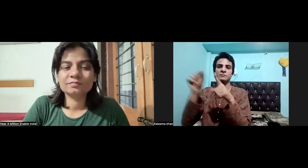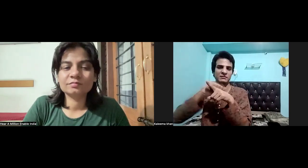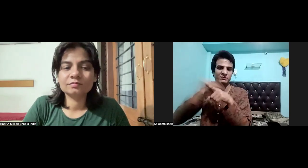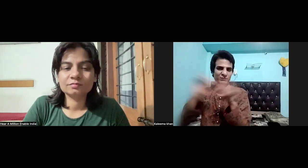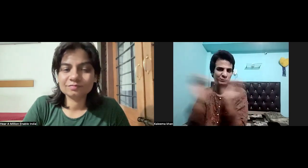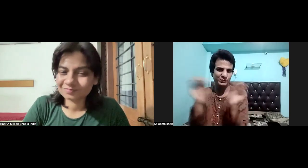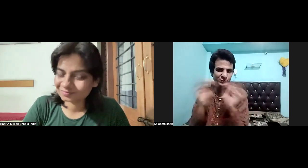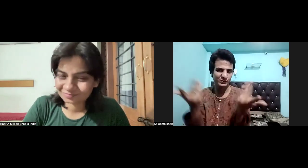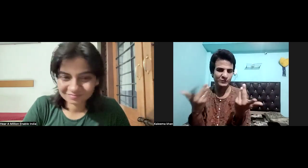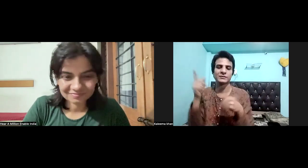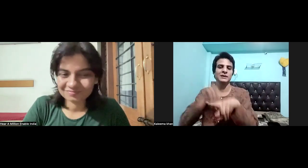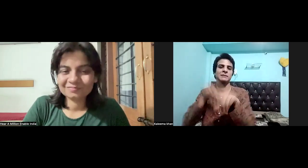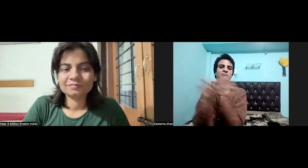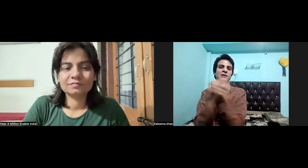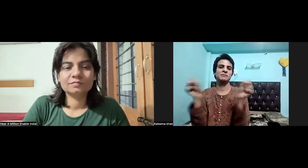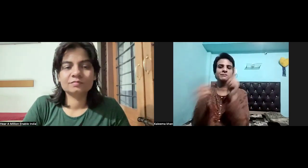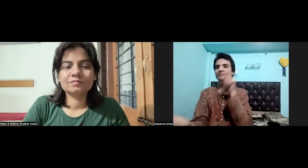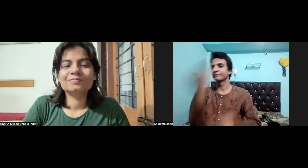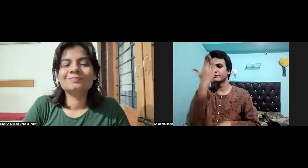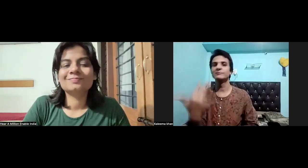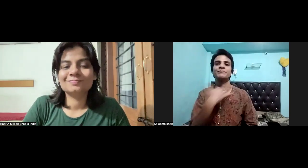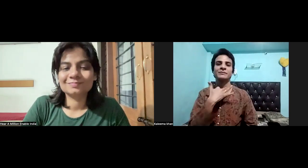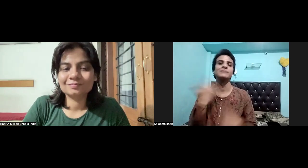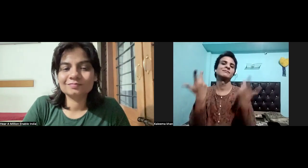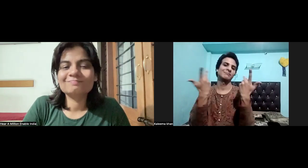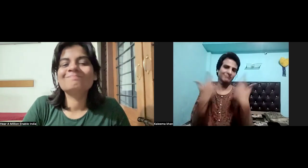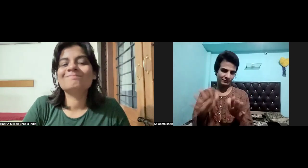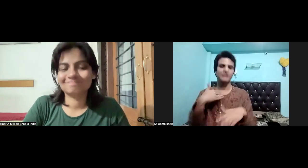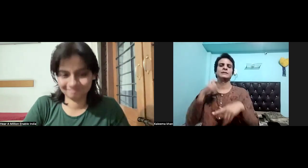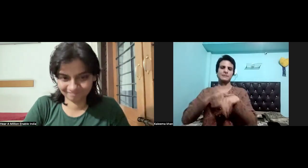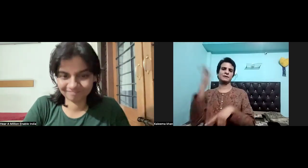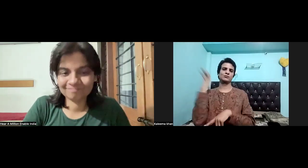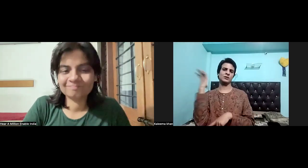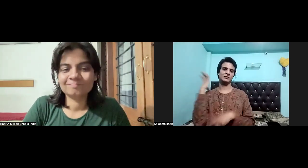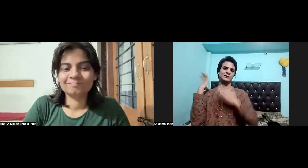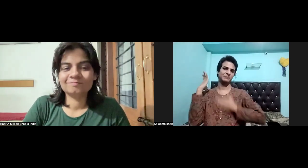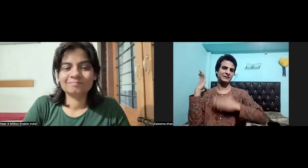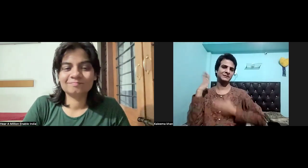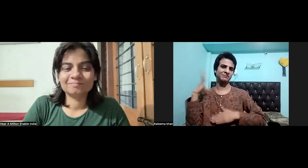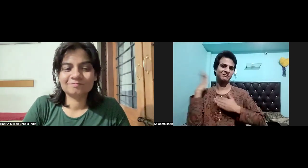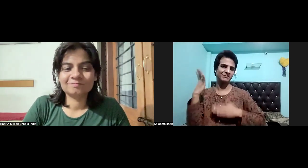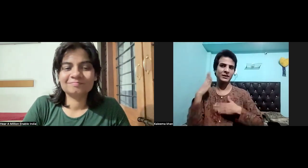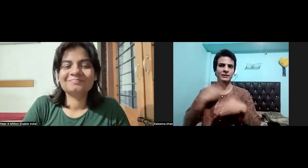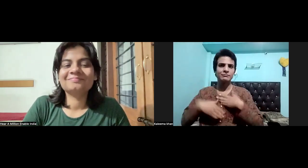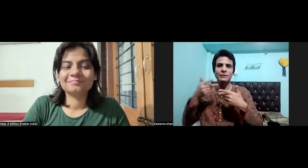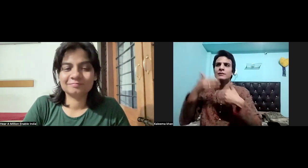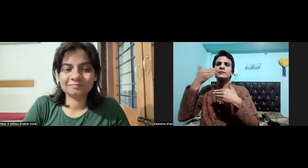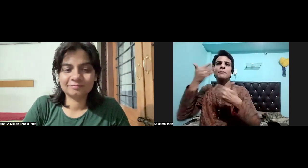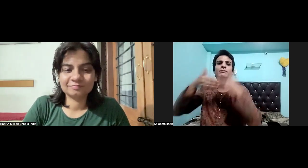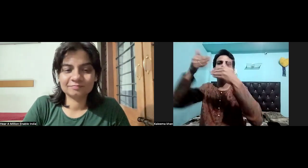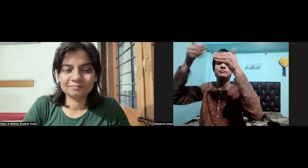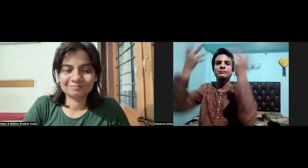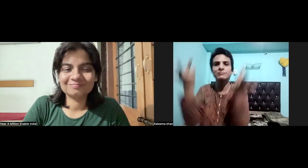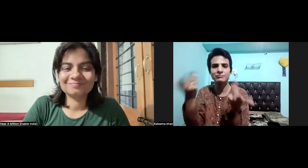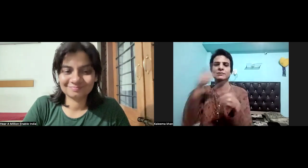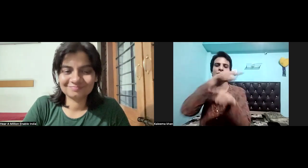something happened and it didn't work out. Last minute, the venue changed. So I think